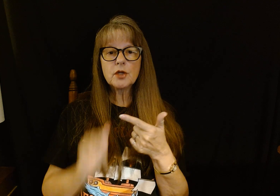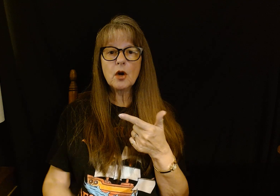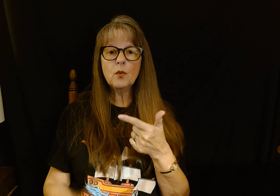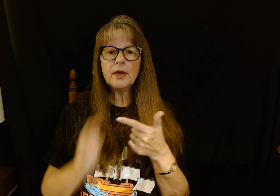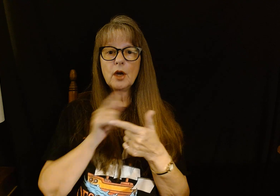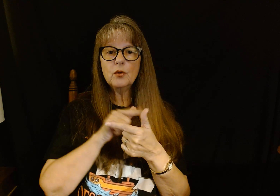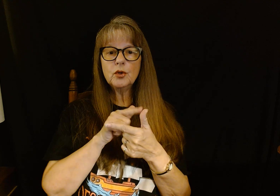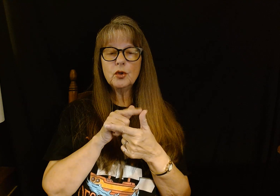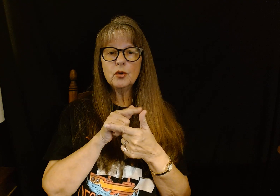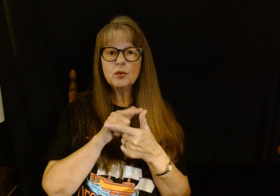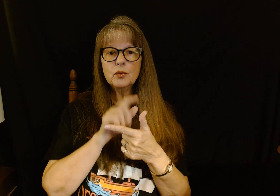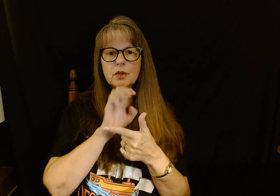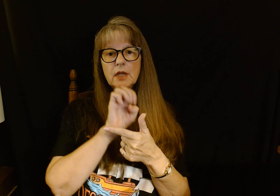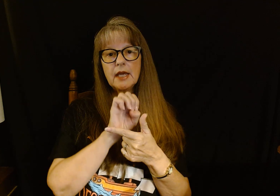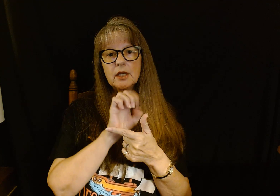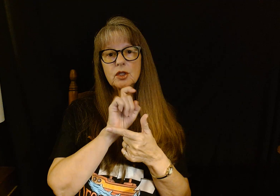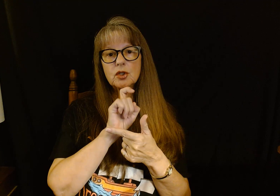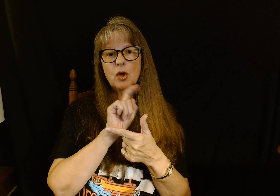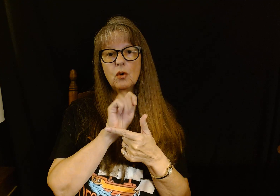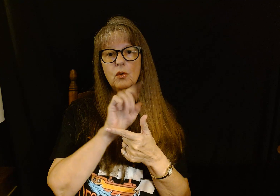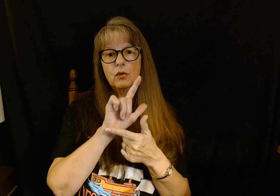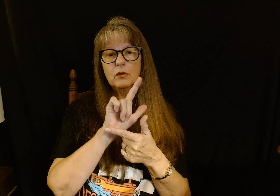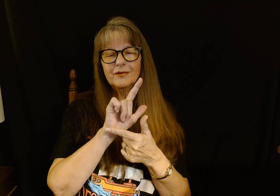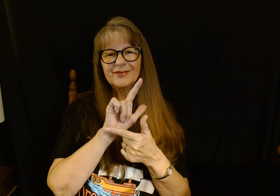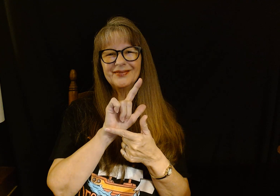So we don't use extol